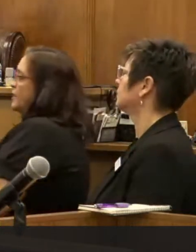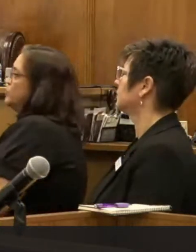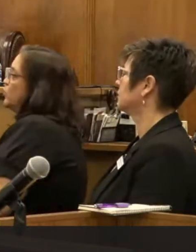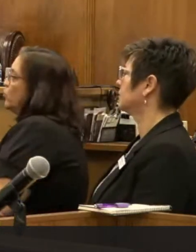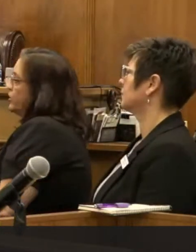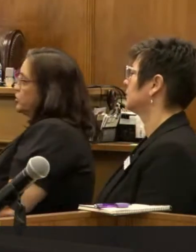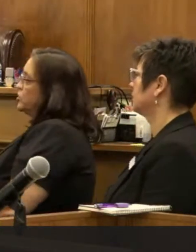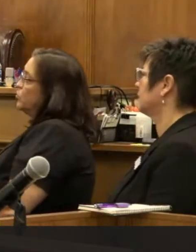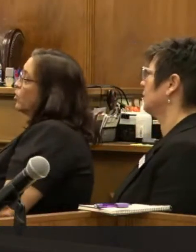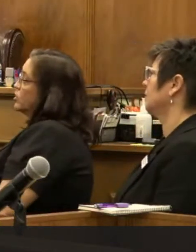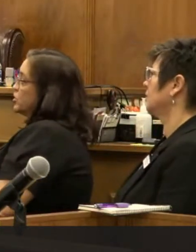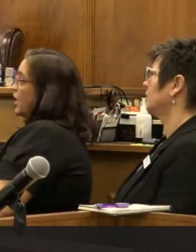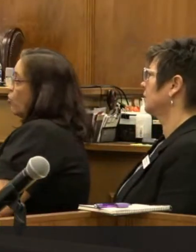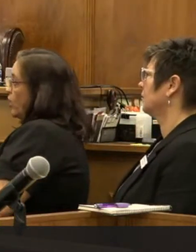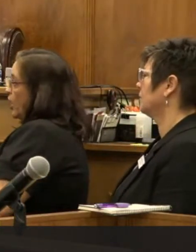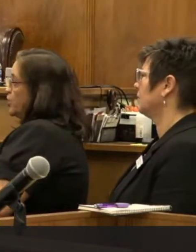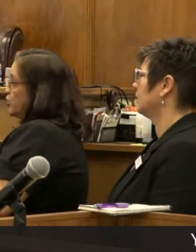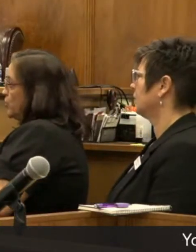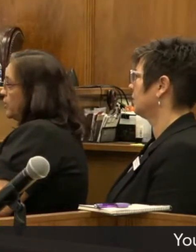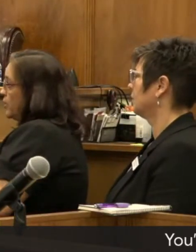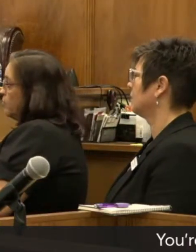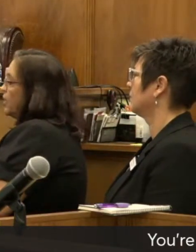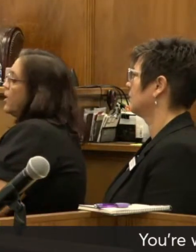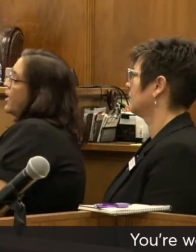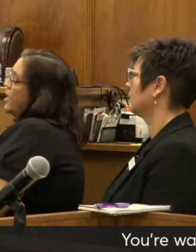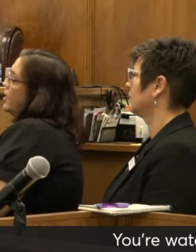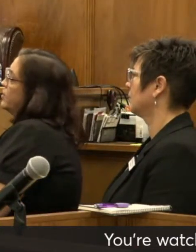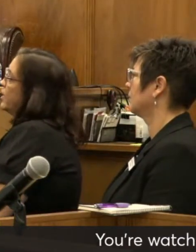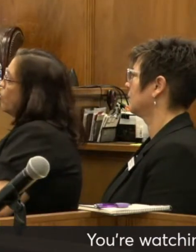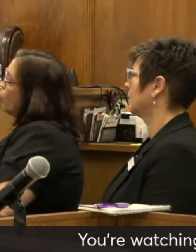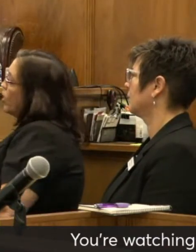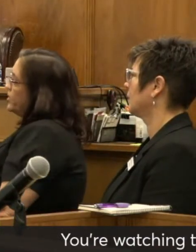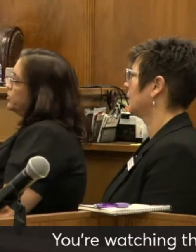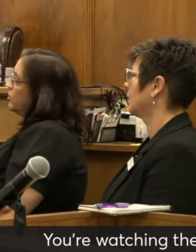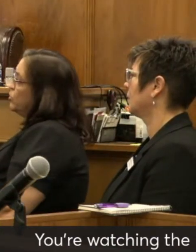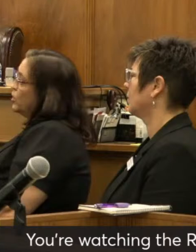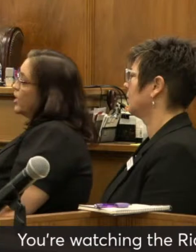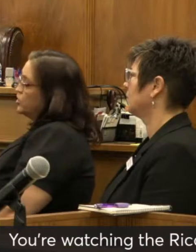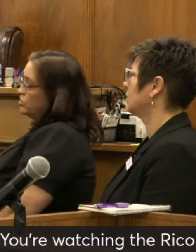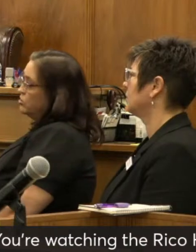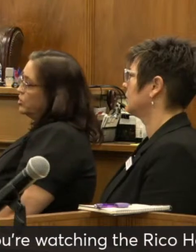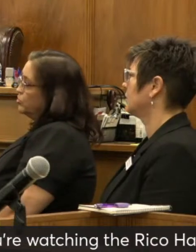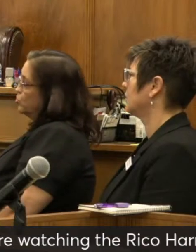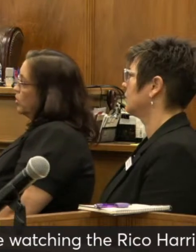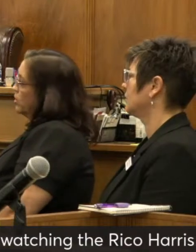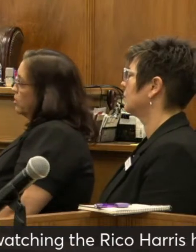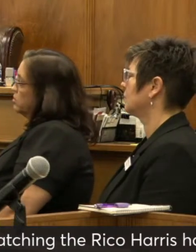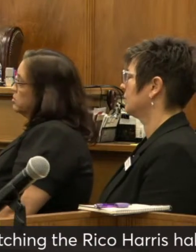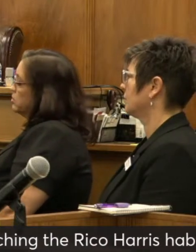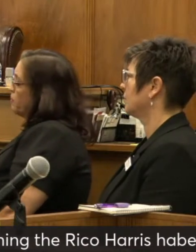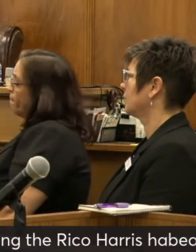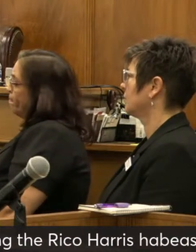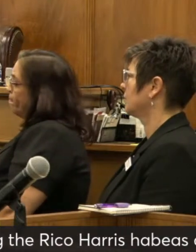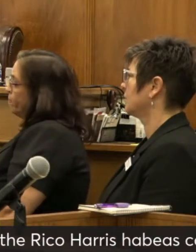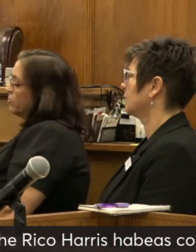He asked me questions in regards to how well I knew him and what his communication skills were.